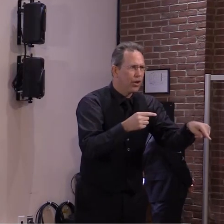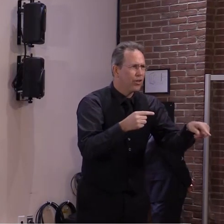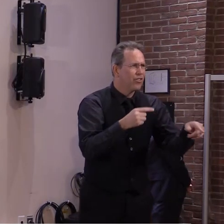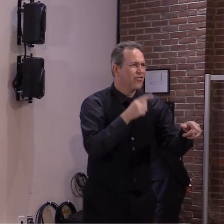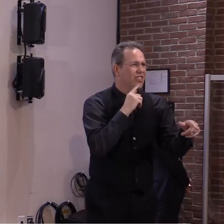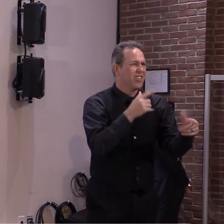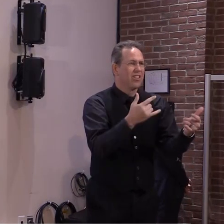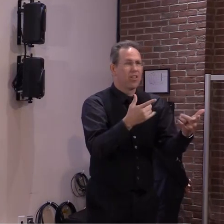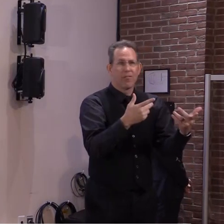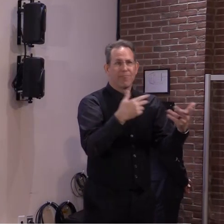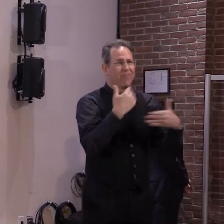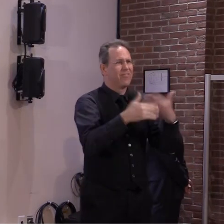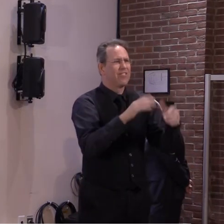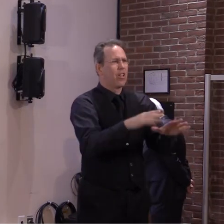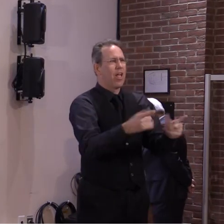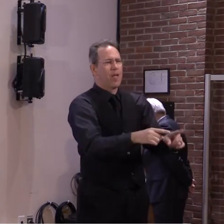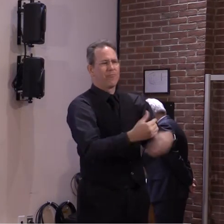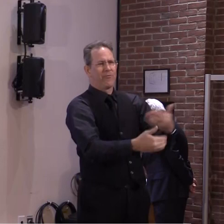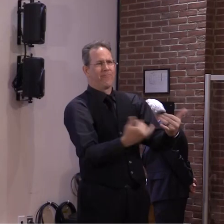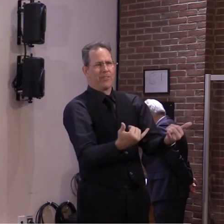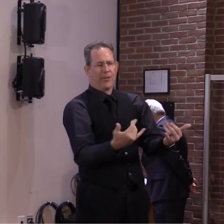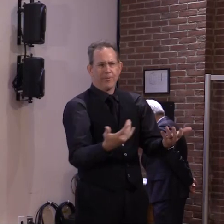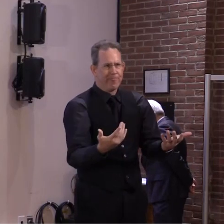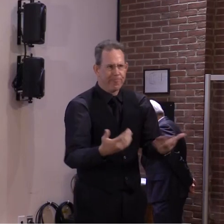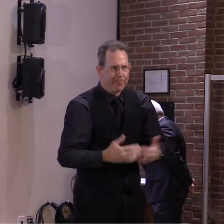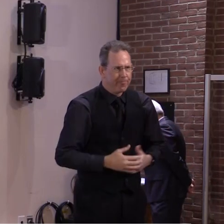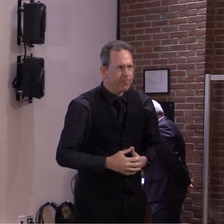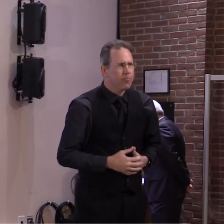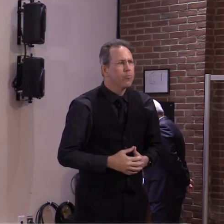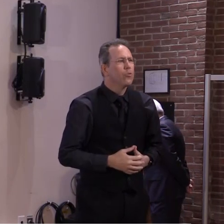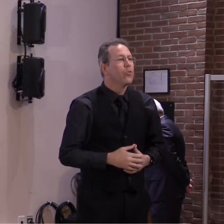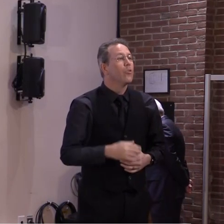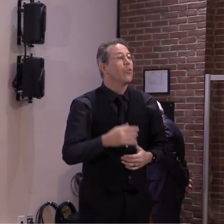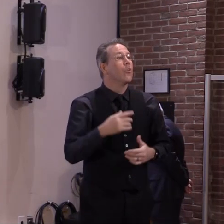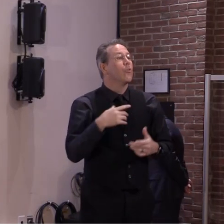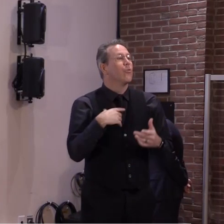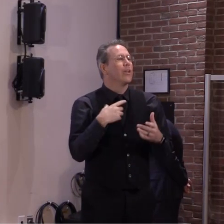been working with their own expert and closely with BGS that